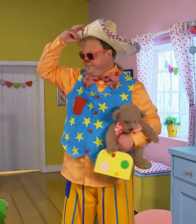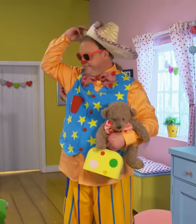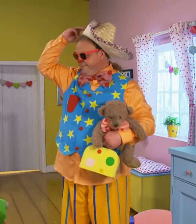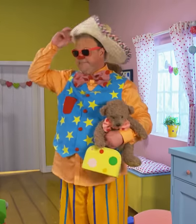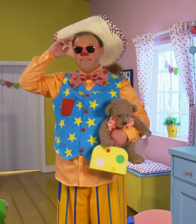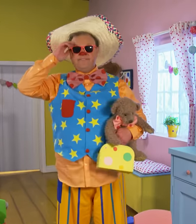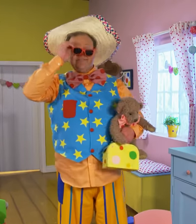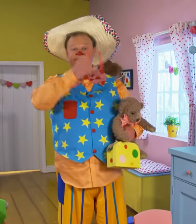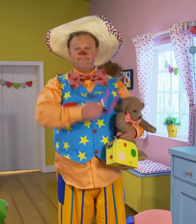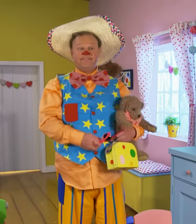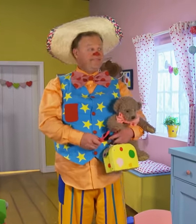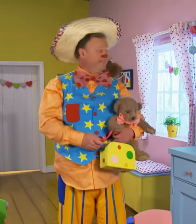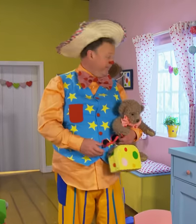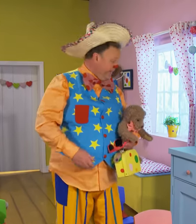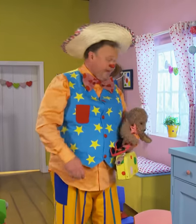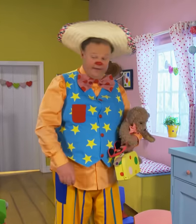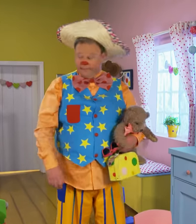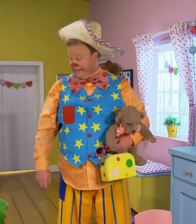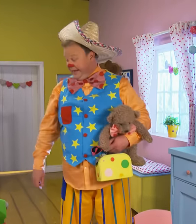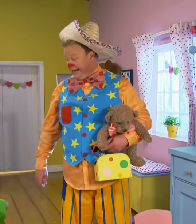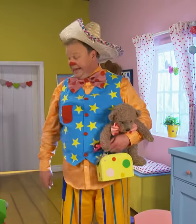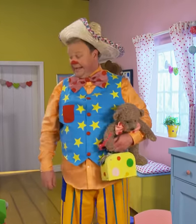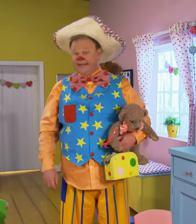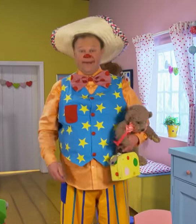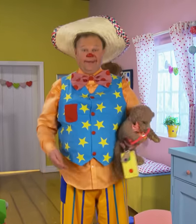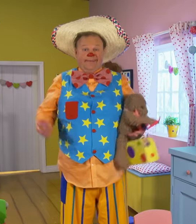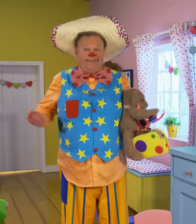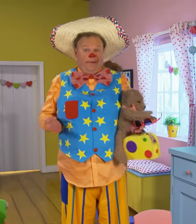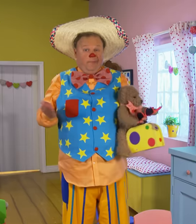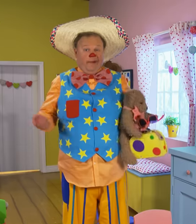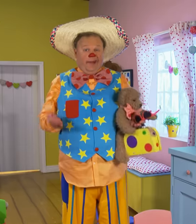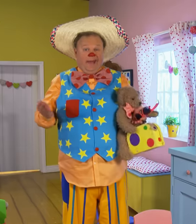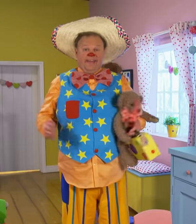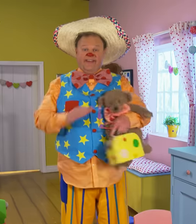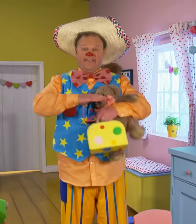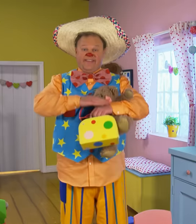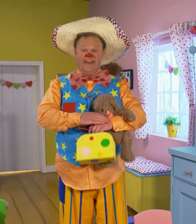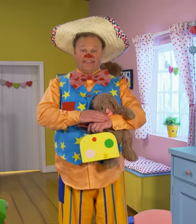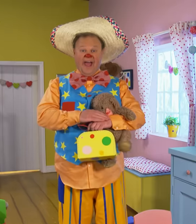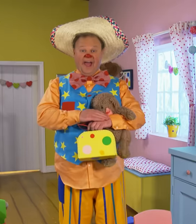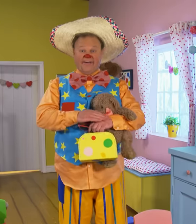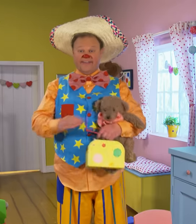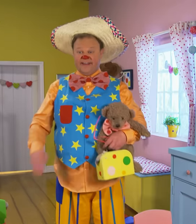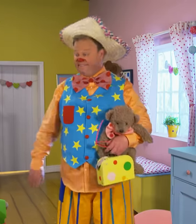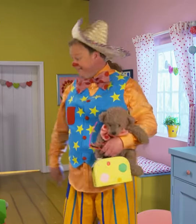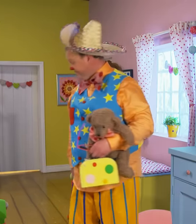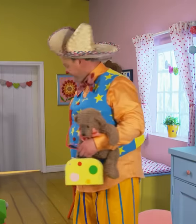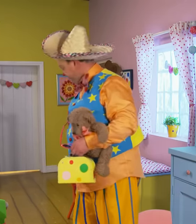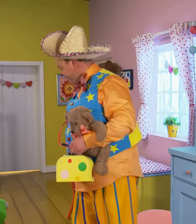What are you looking for, Mr. Tumble? Well, somewhere to sit down.